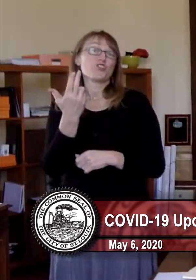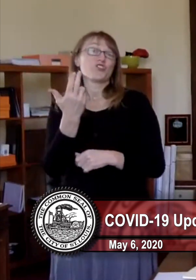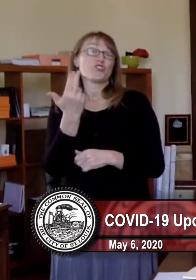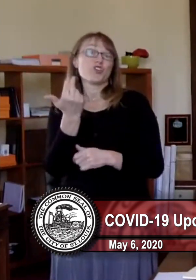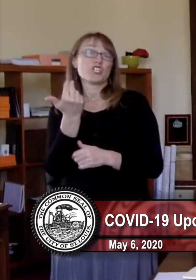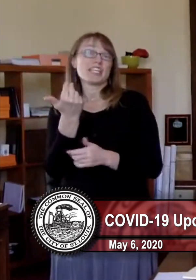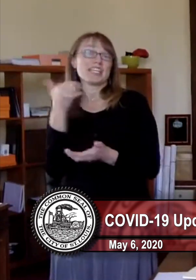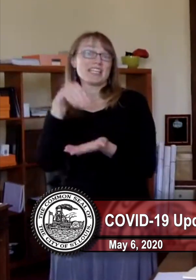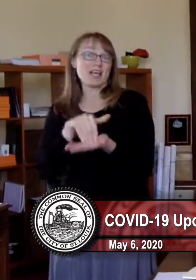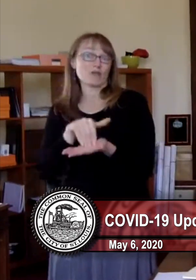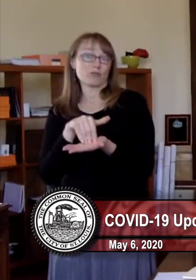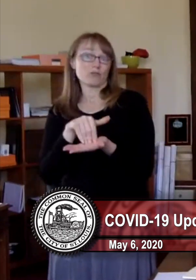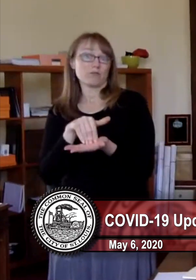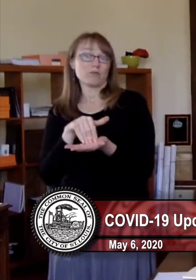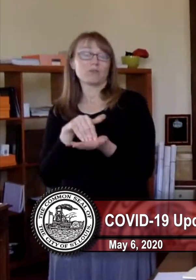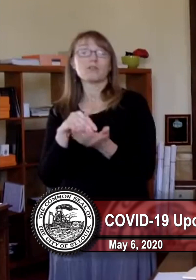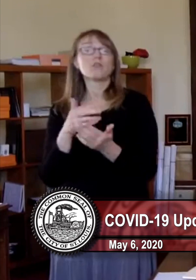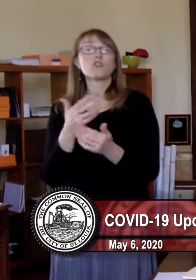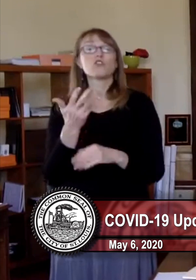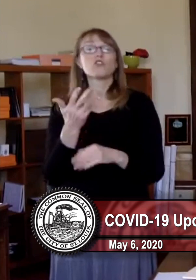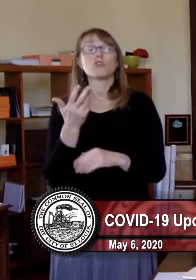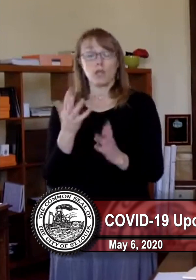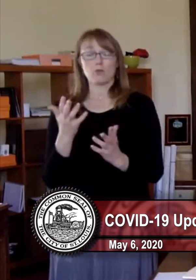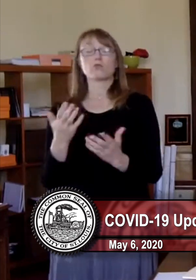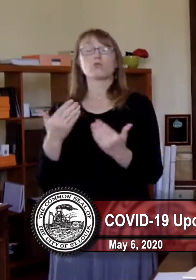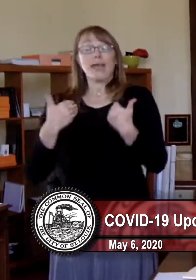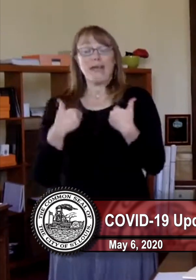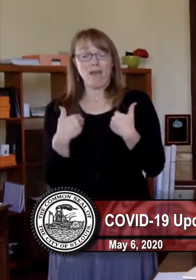be validated, is the word. In other words,